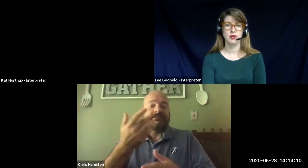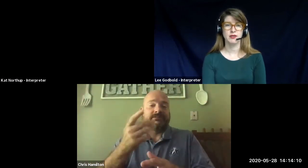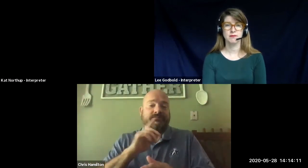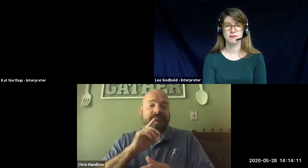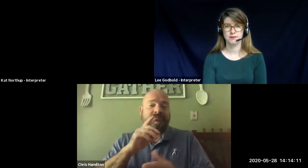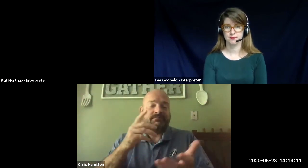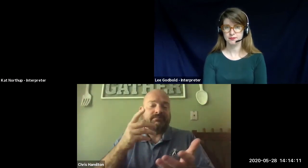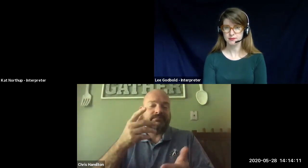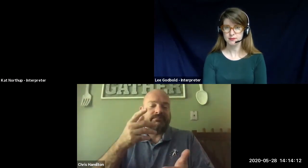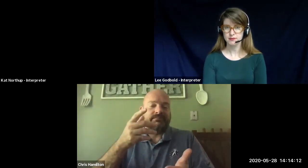doing.